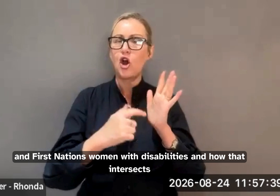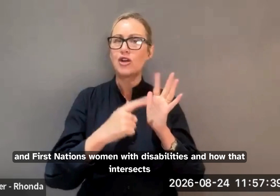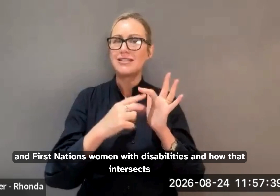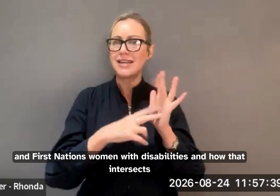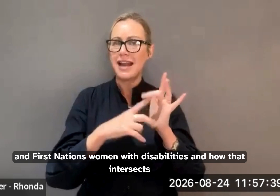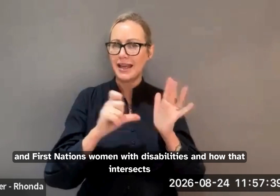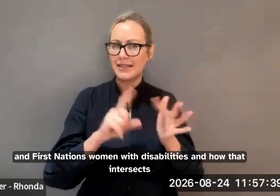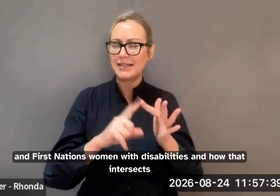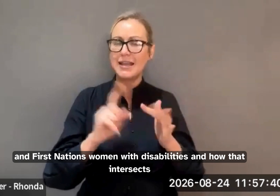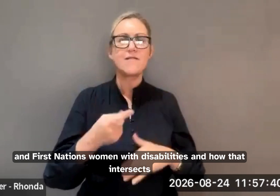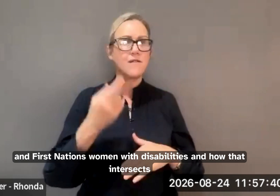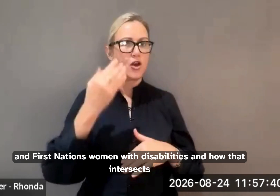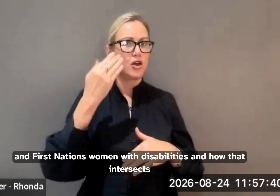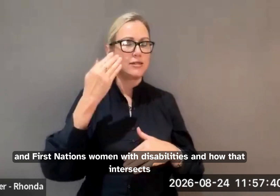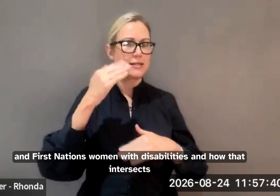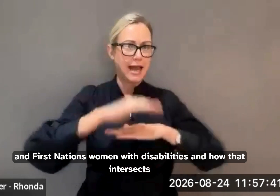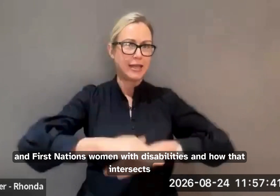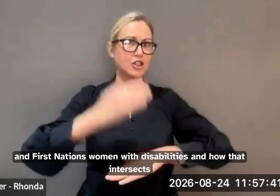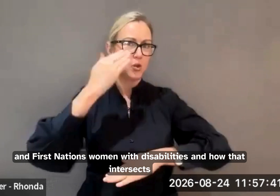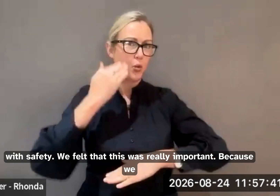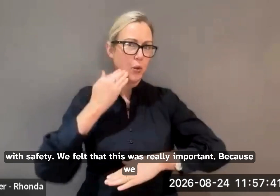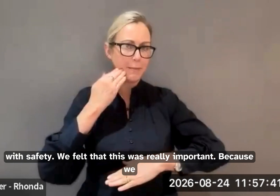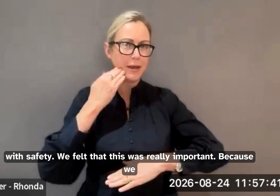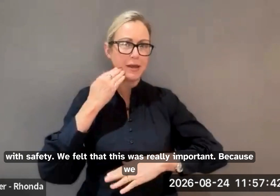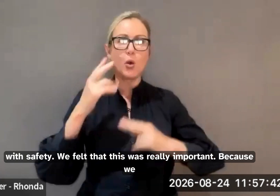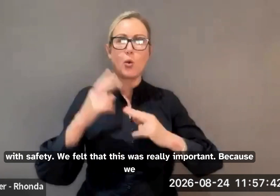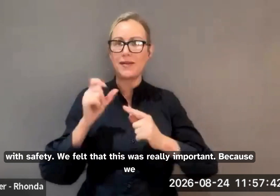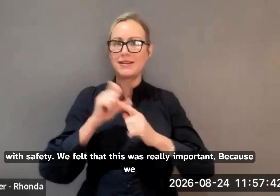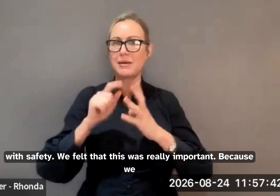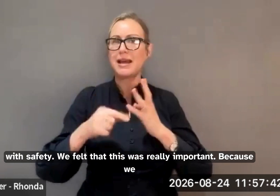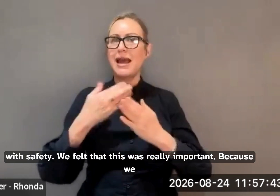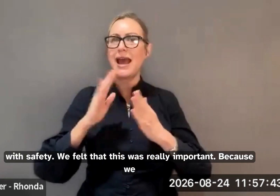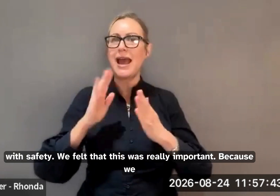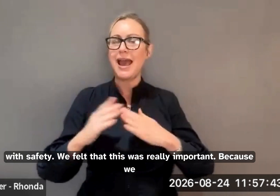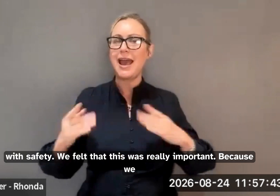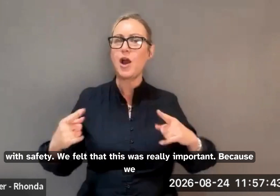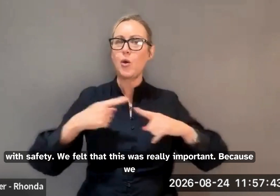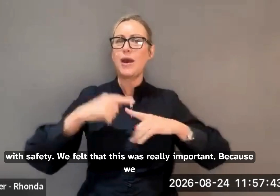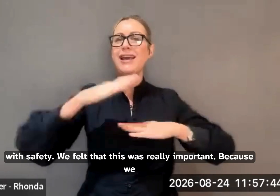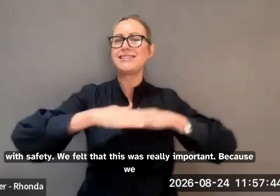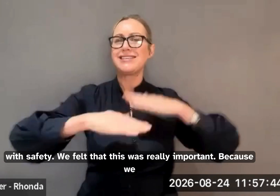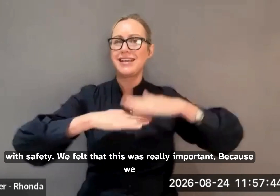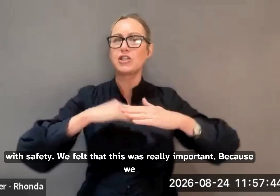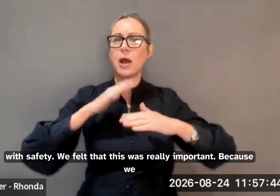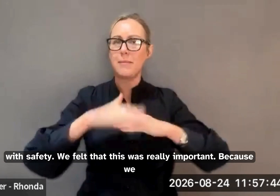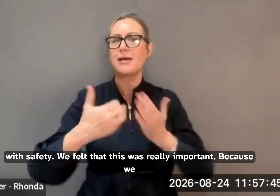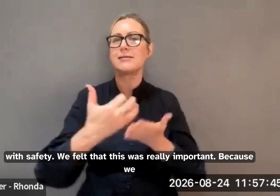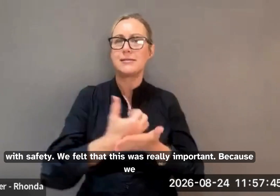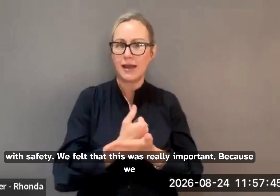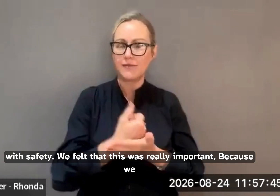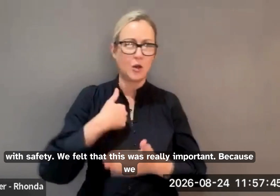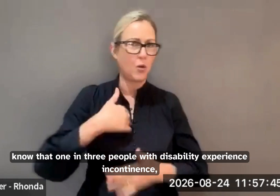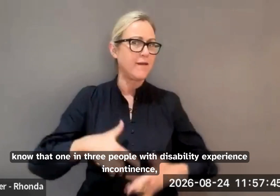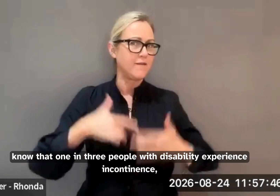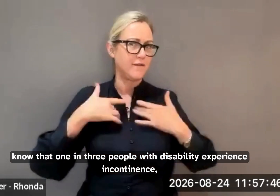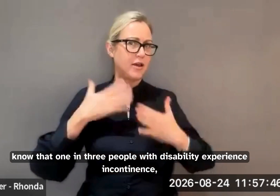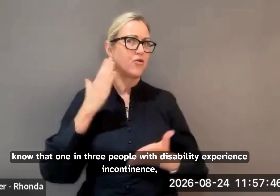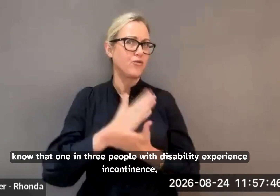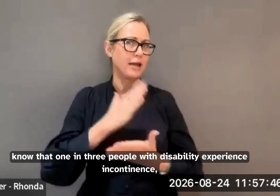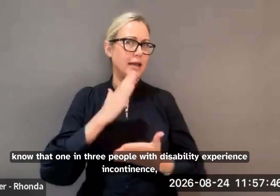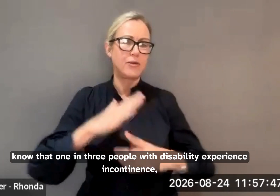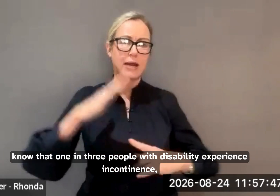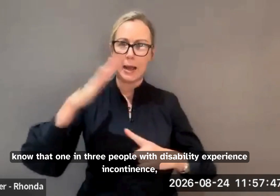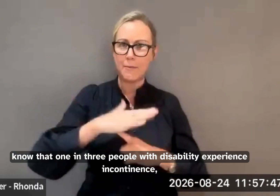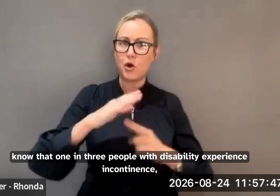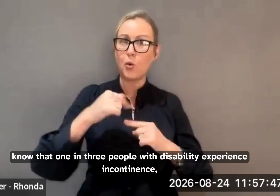Nations women with disabilities and how that intersects with safety. We felt that this was really important because we know that 1